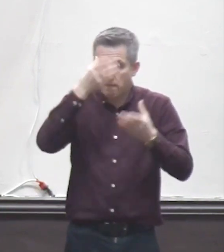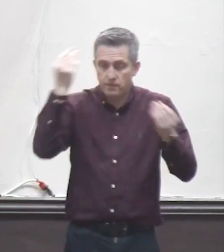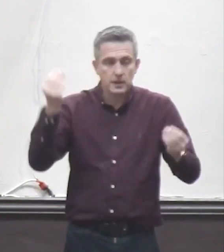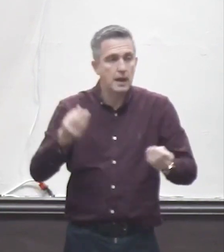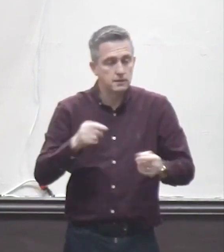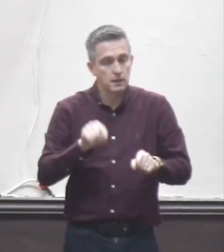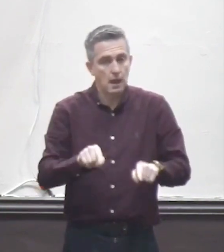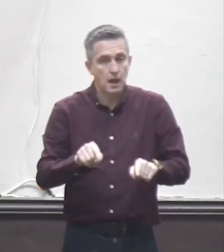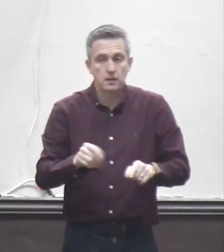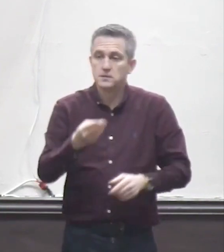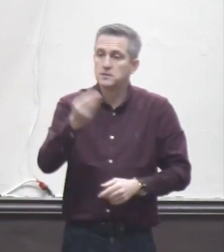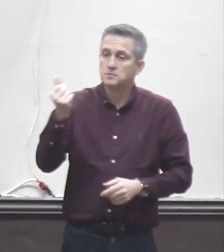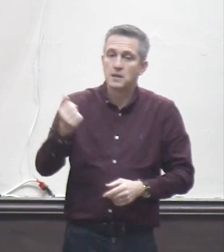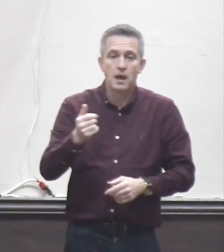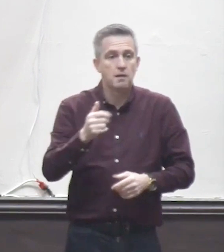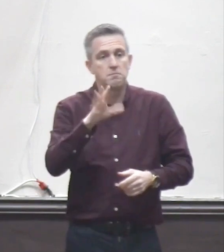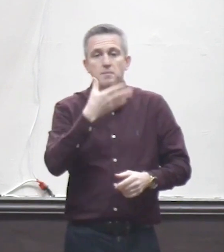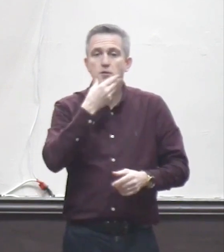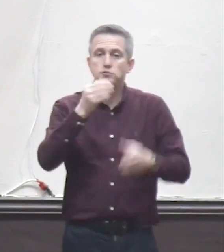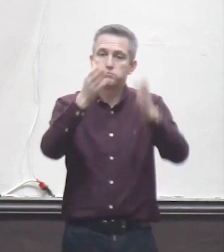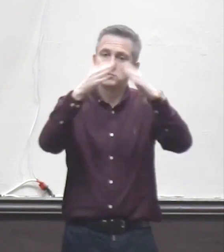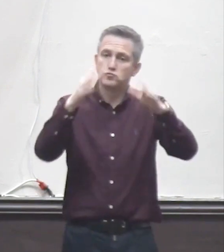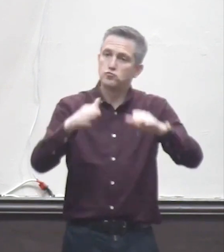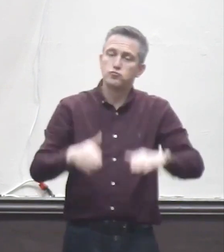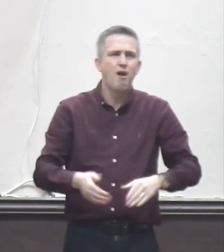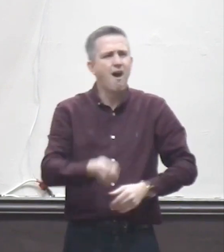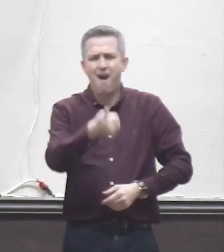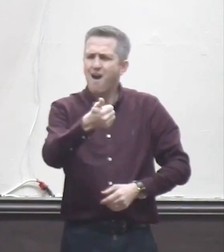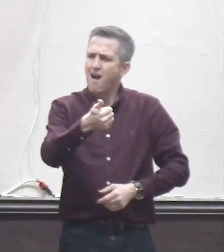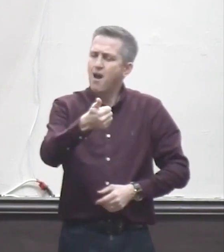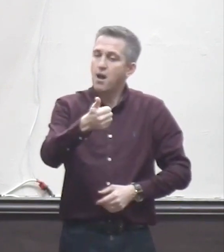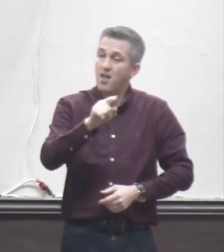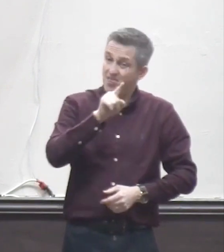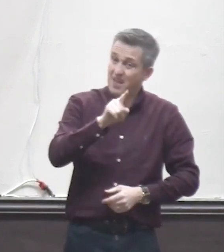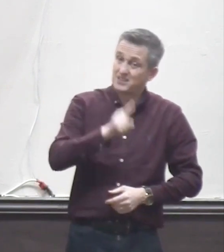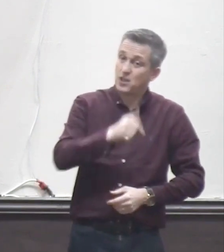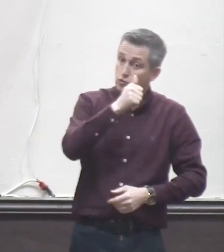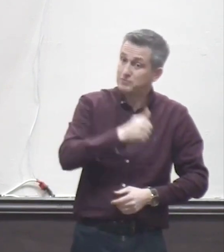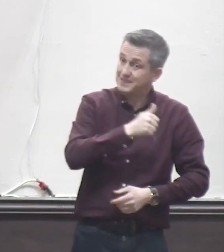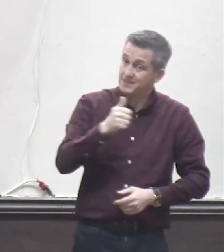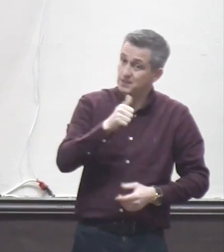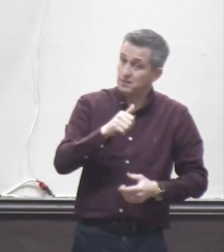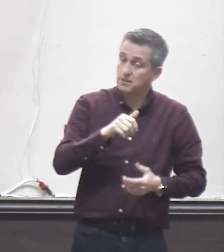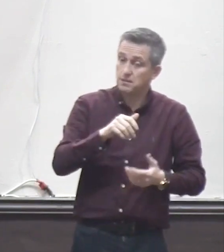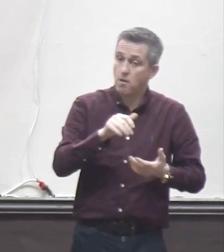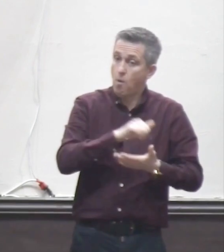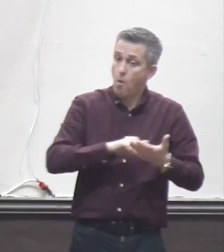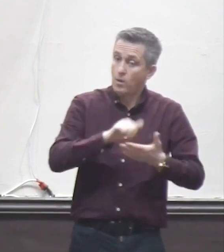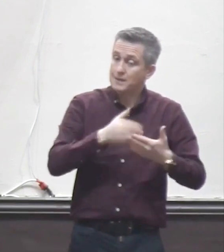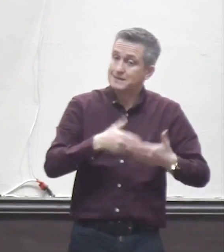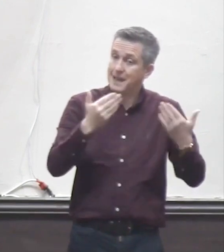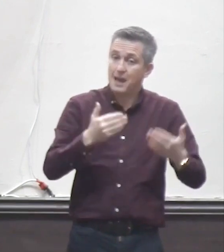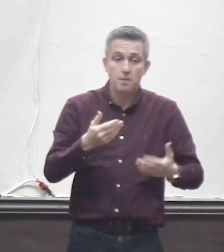for example, placing up a Christmas tree. Even although this is a Christian holy day, but the Muslims